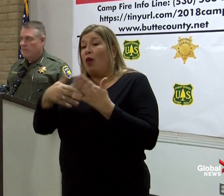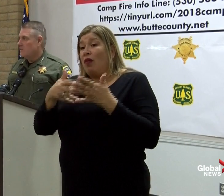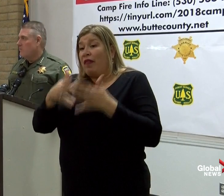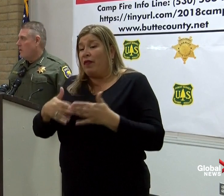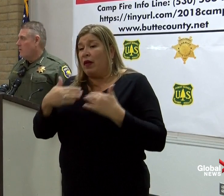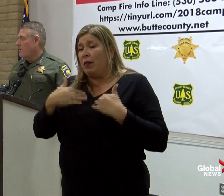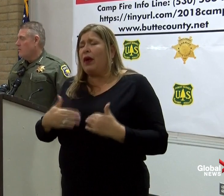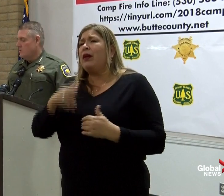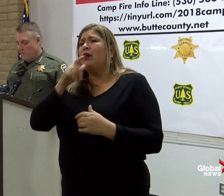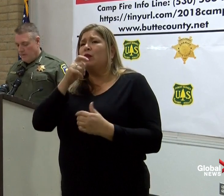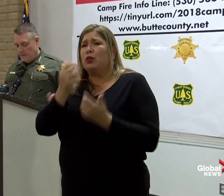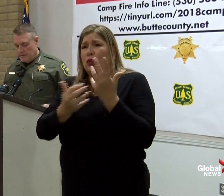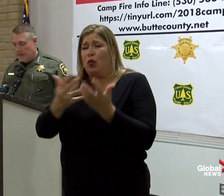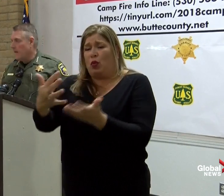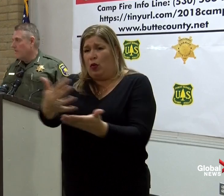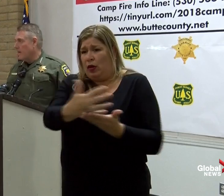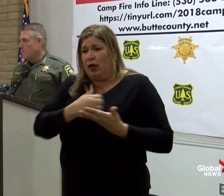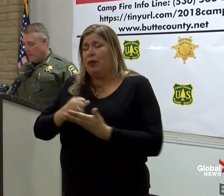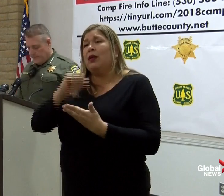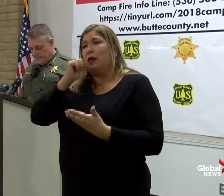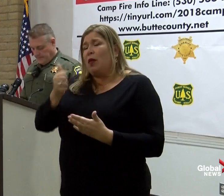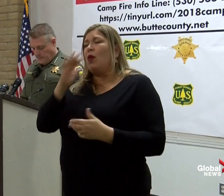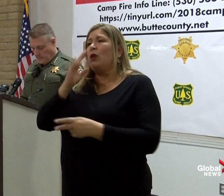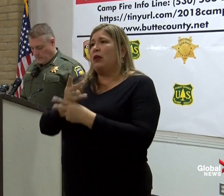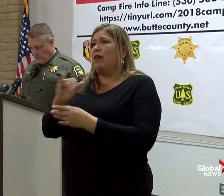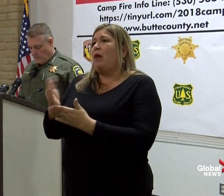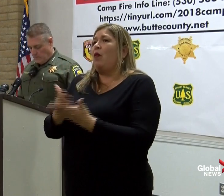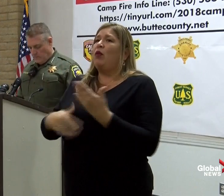be recovered tomorrow, so we'll be able to take care of that as well.